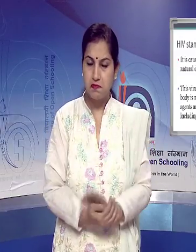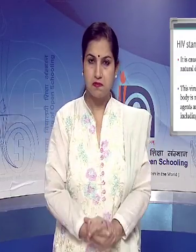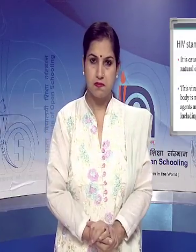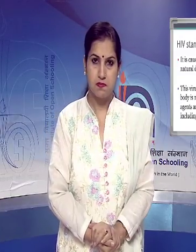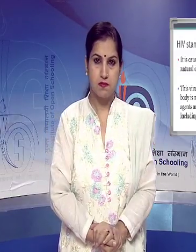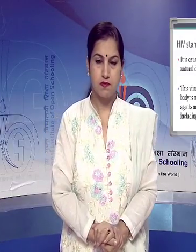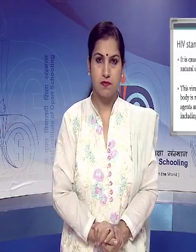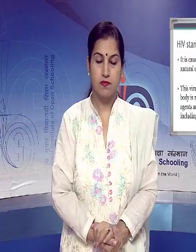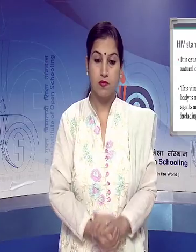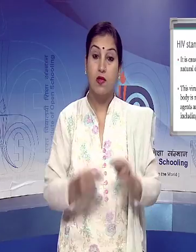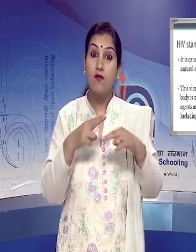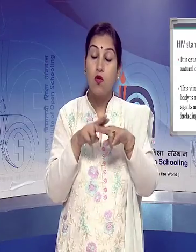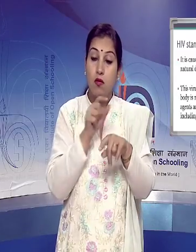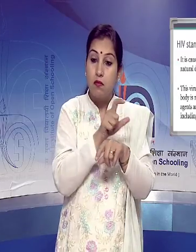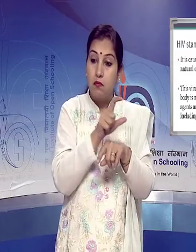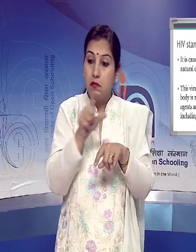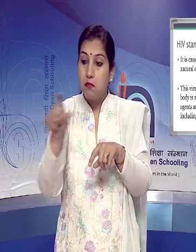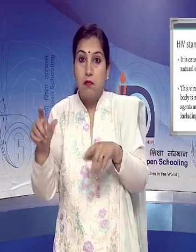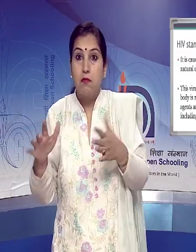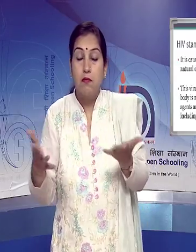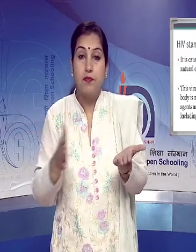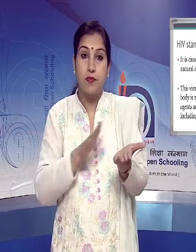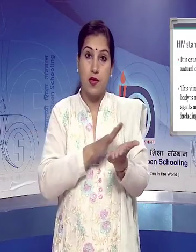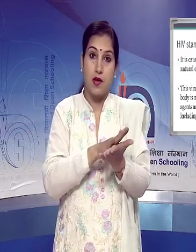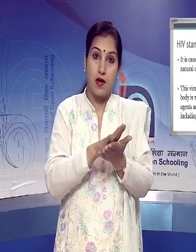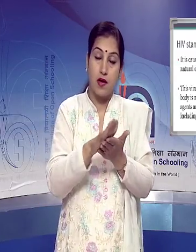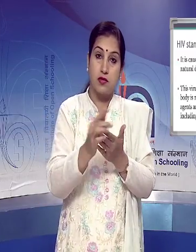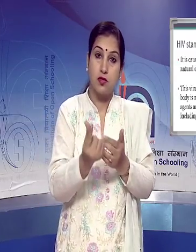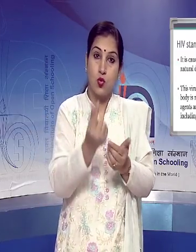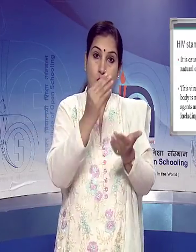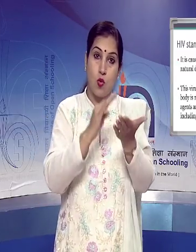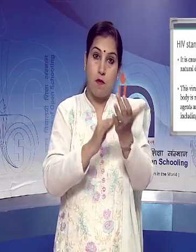The full name of HIV is Human